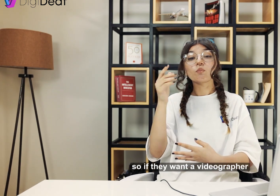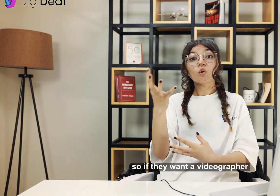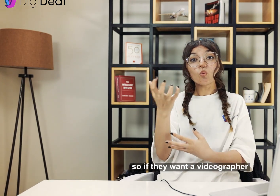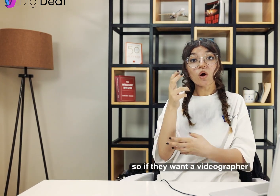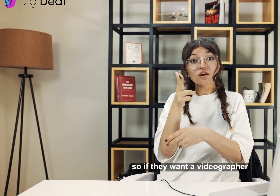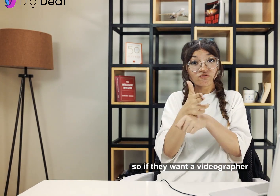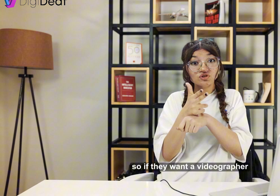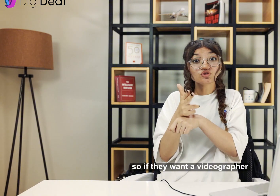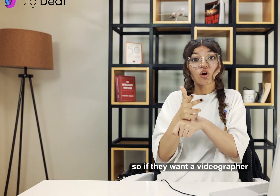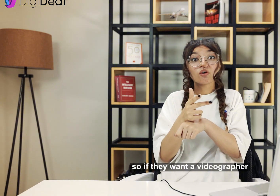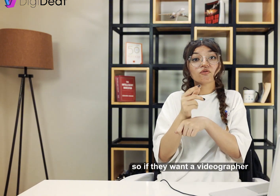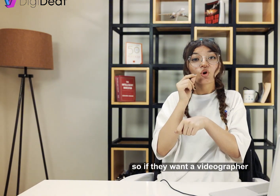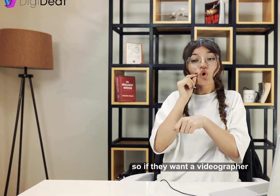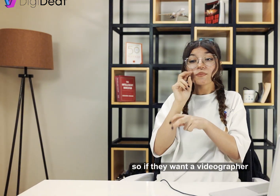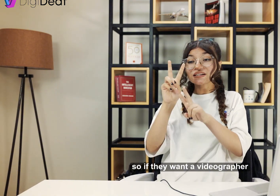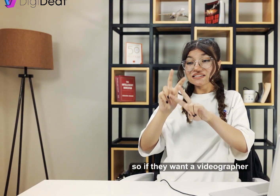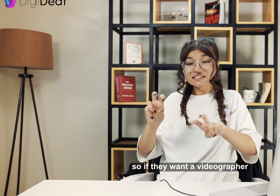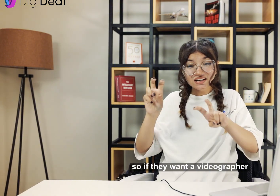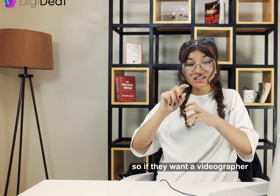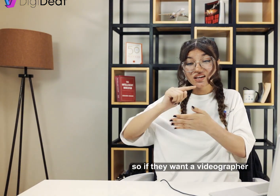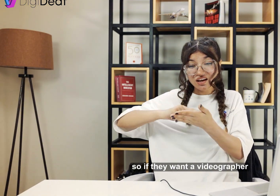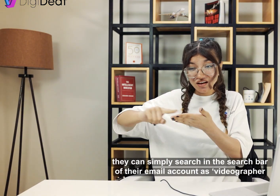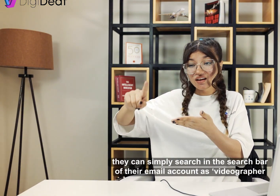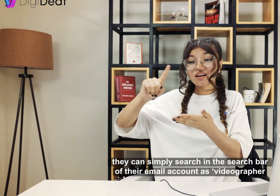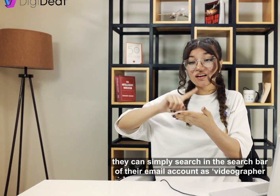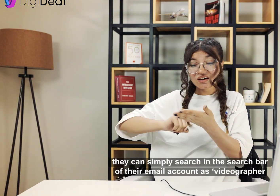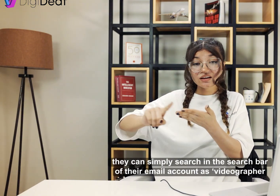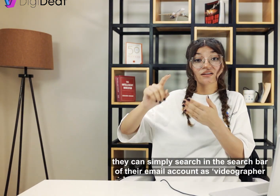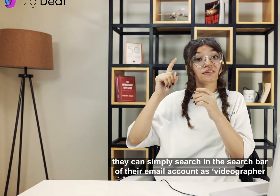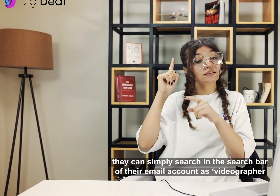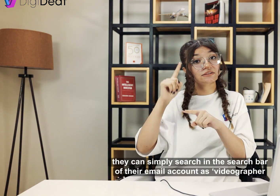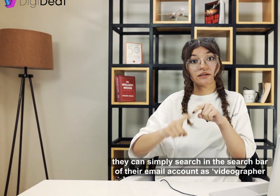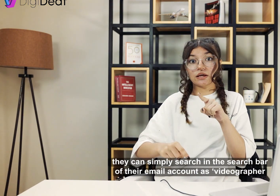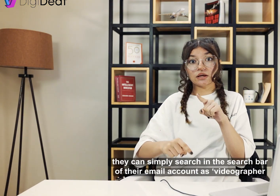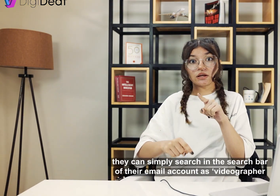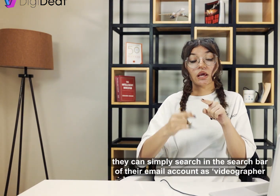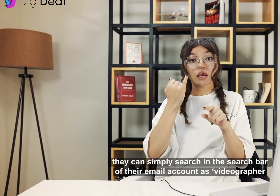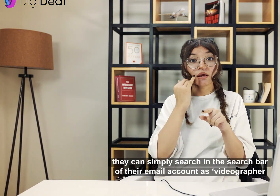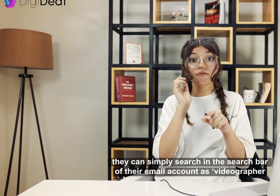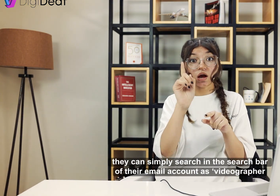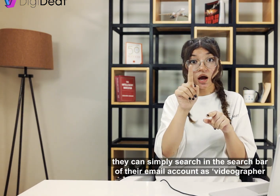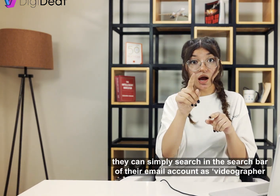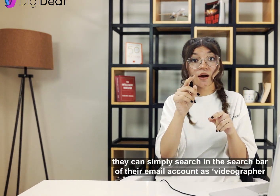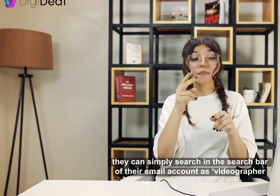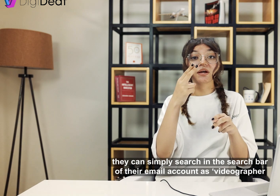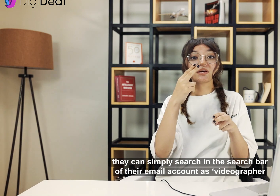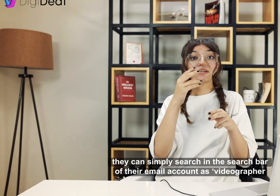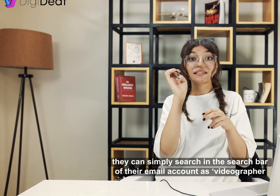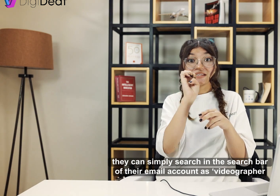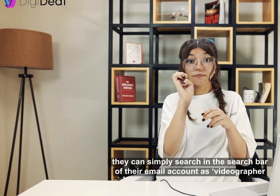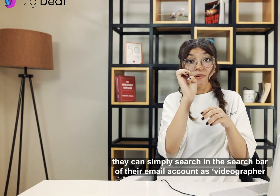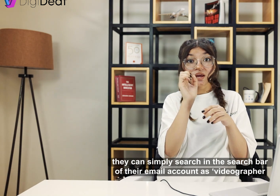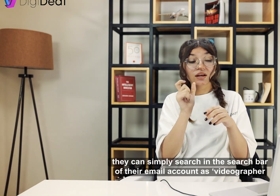So if they want a videographer, they can simply search in the search bar of their email account as videographer.